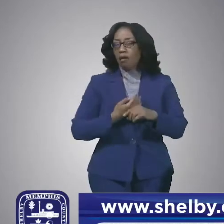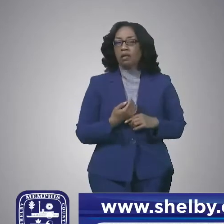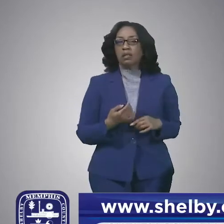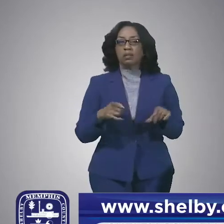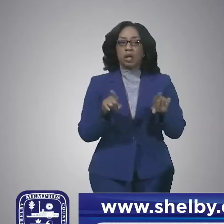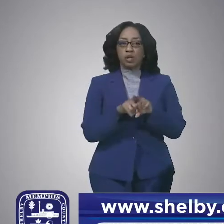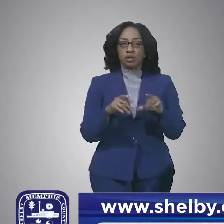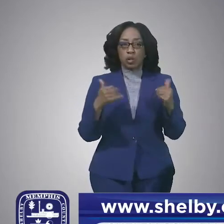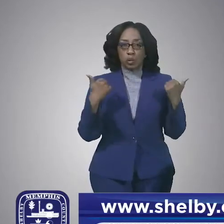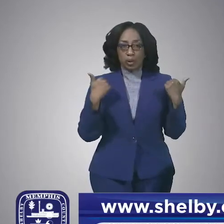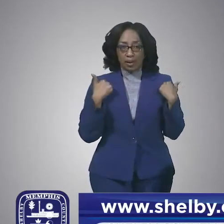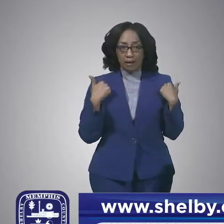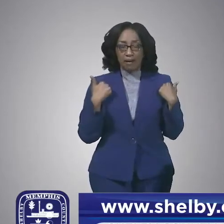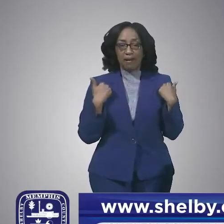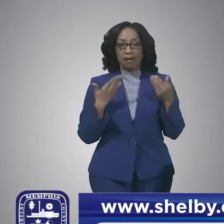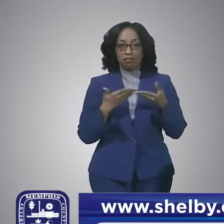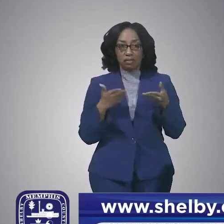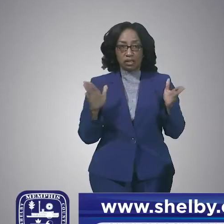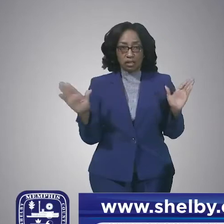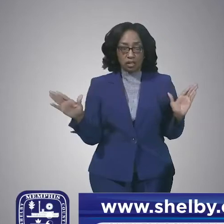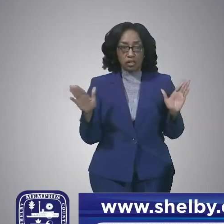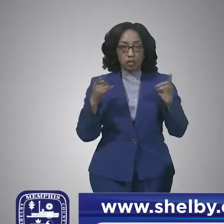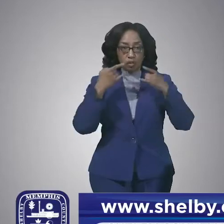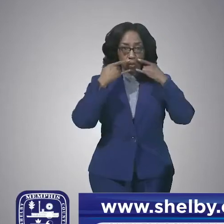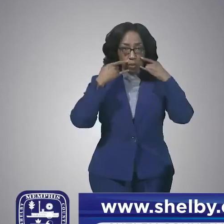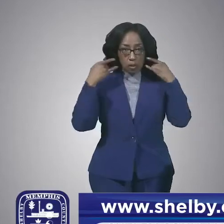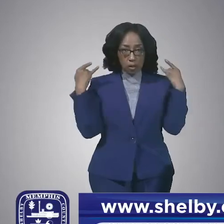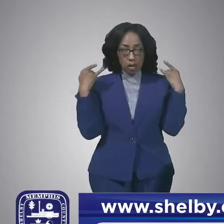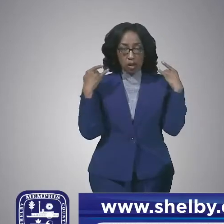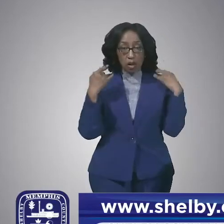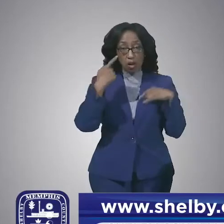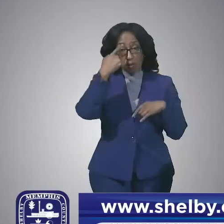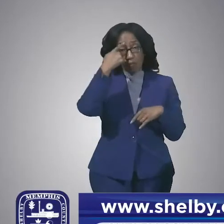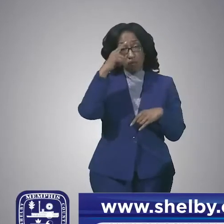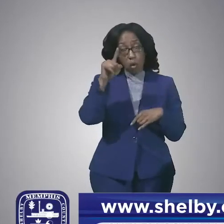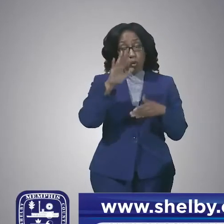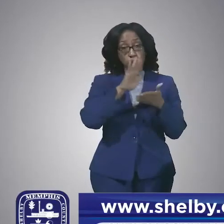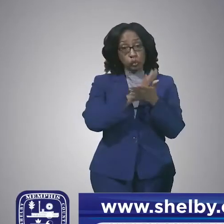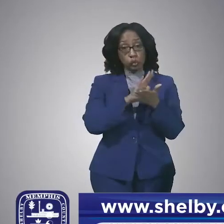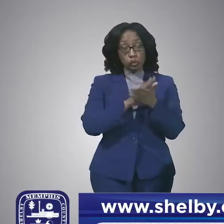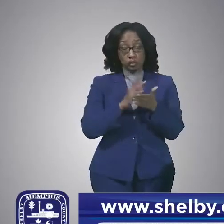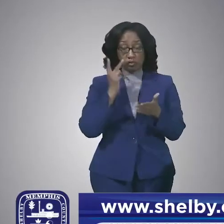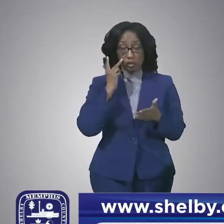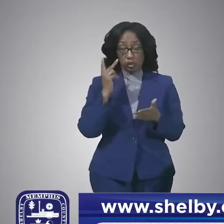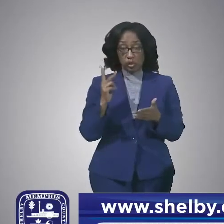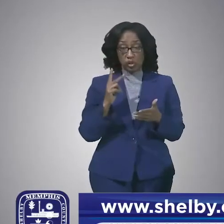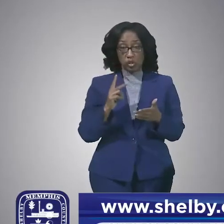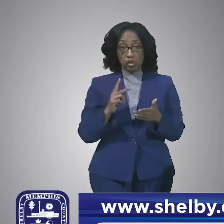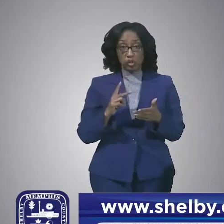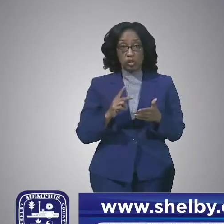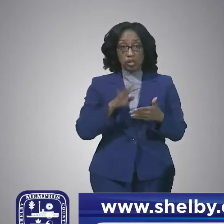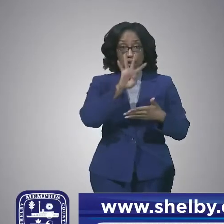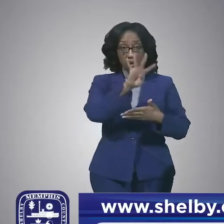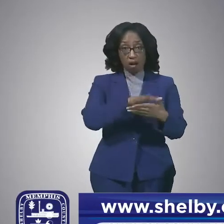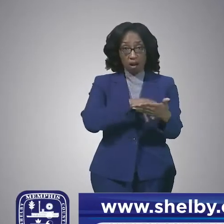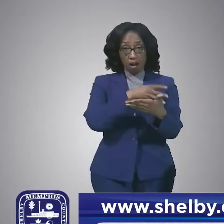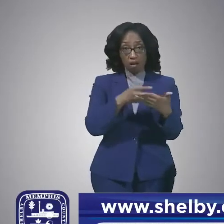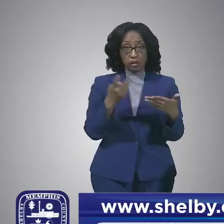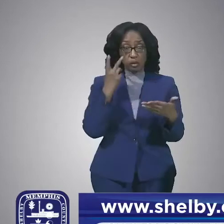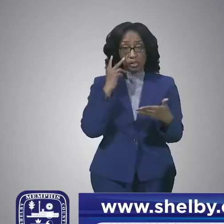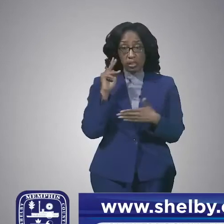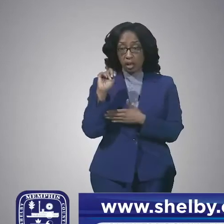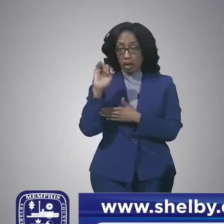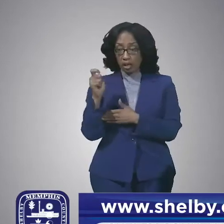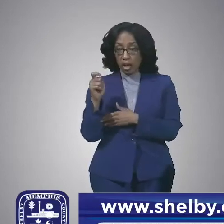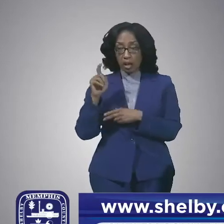we have a universal mask requirement in our schools. And when you look at those comparison graphs that I put up earlier of Knox